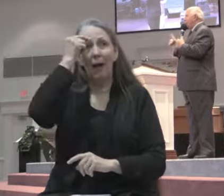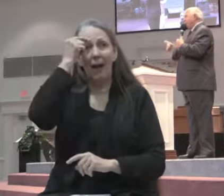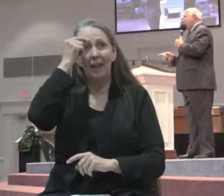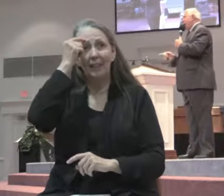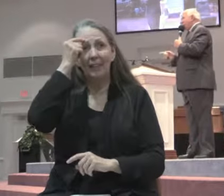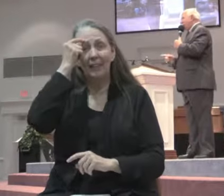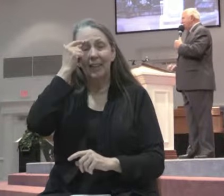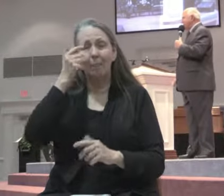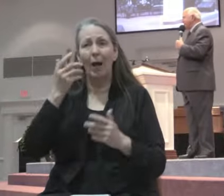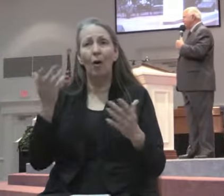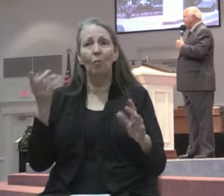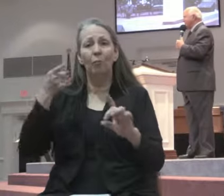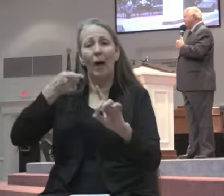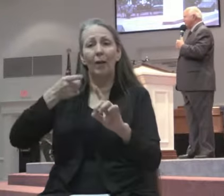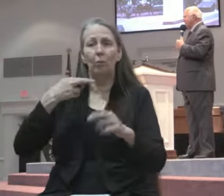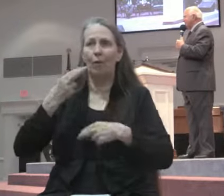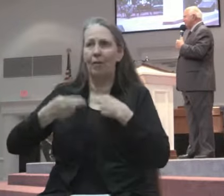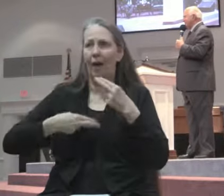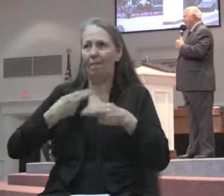about revival.